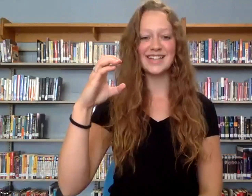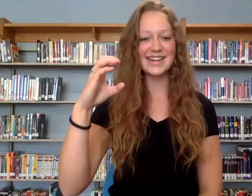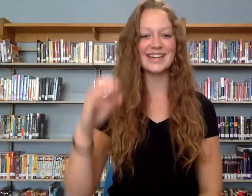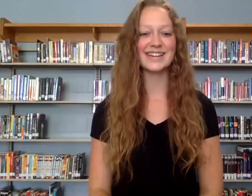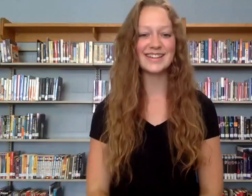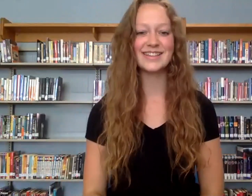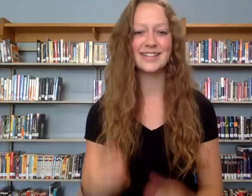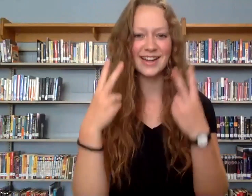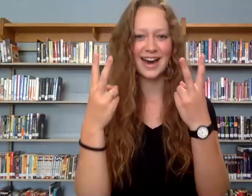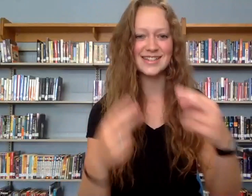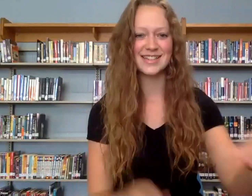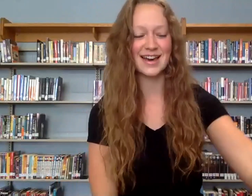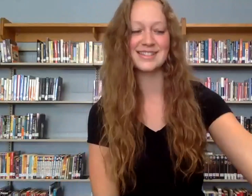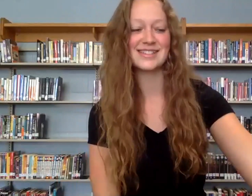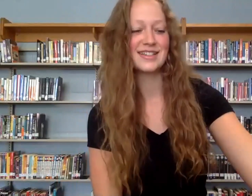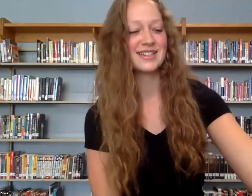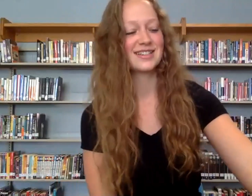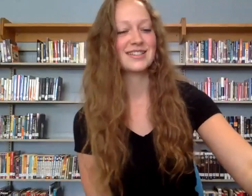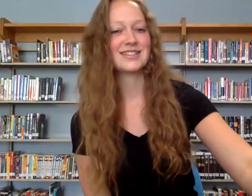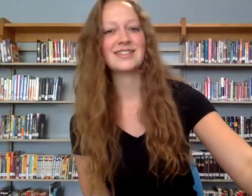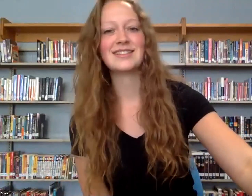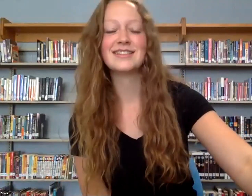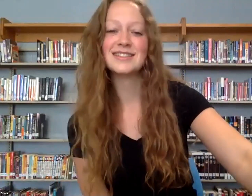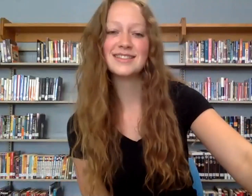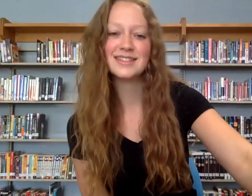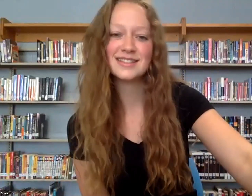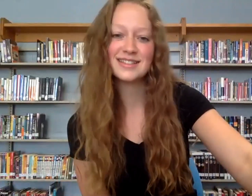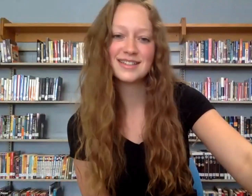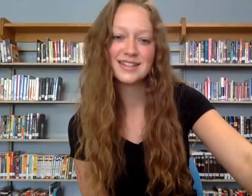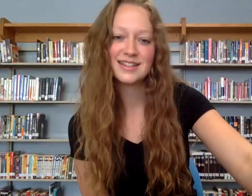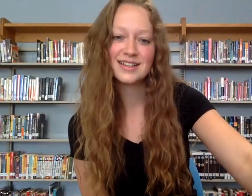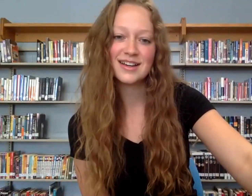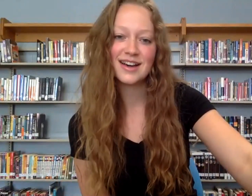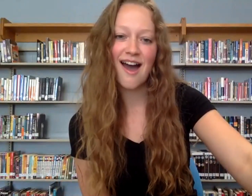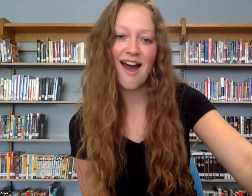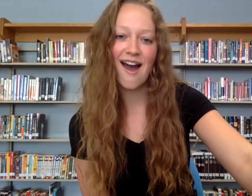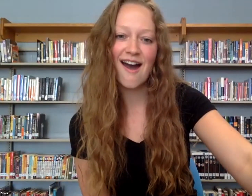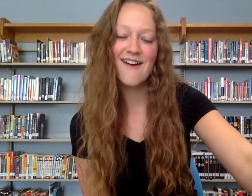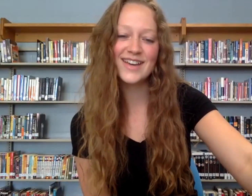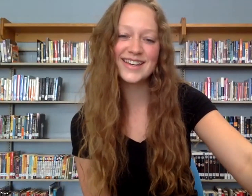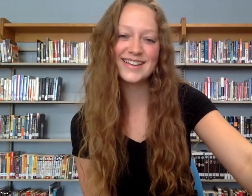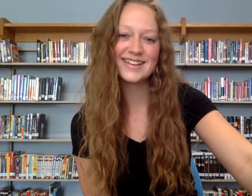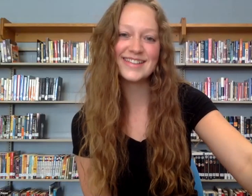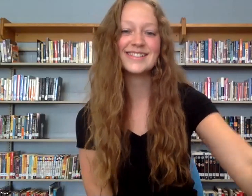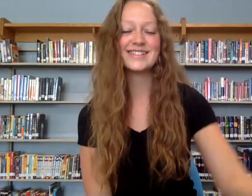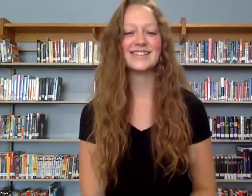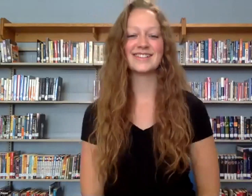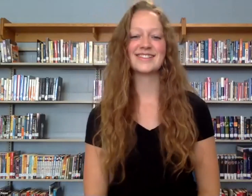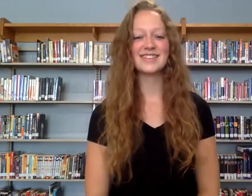MUSIC. Good eyes, guys. Great. It looks like Izzy got it too, and as well did our friends Marin